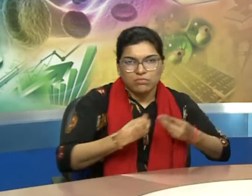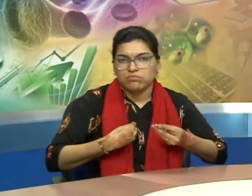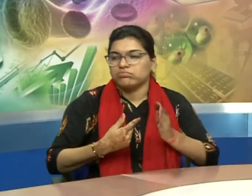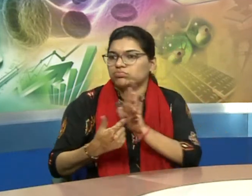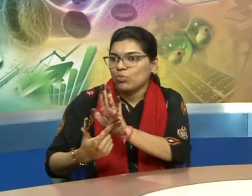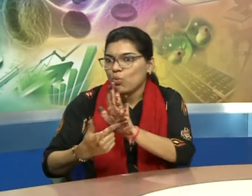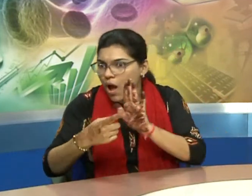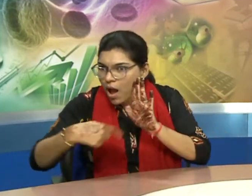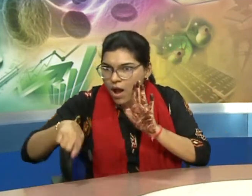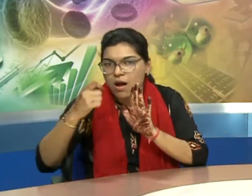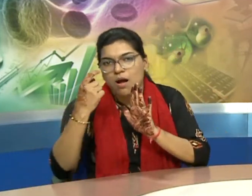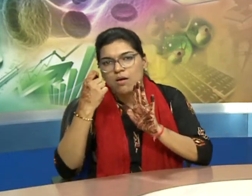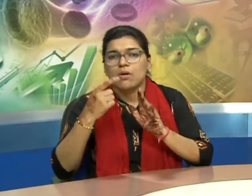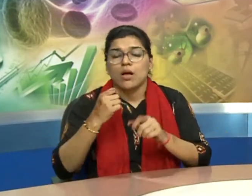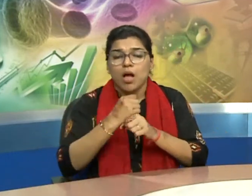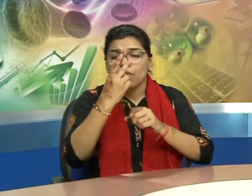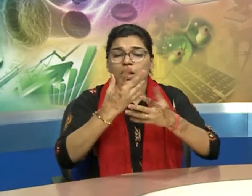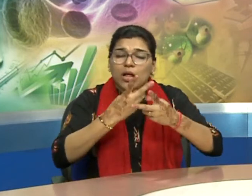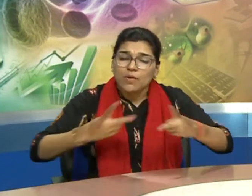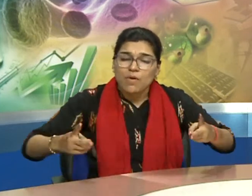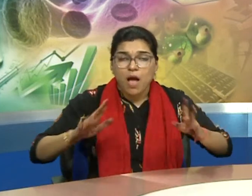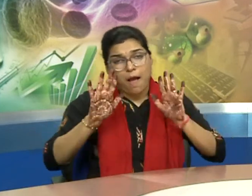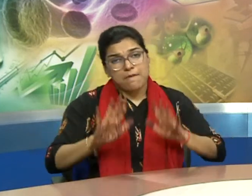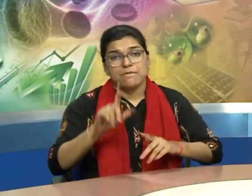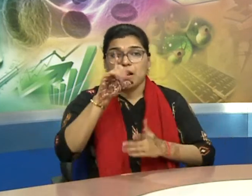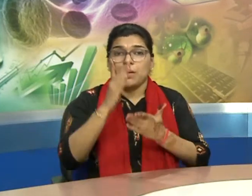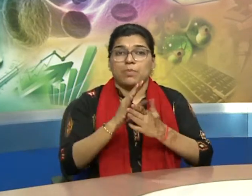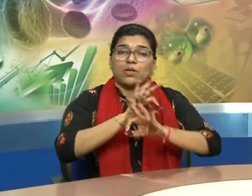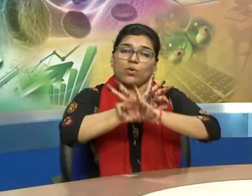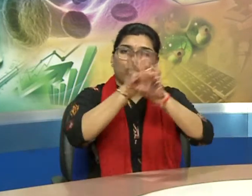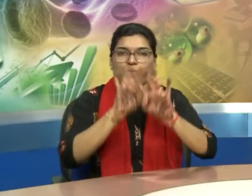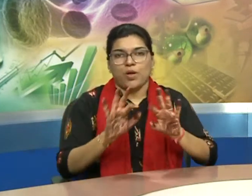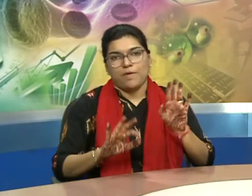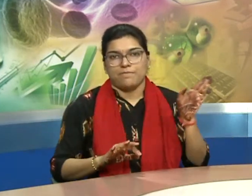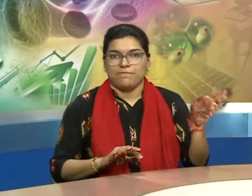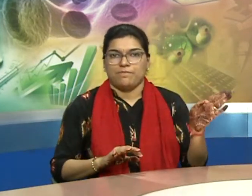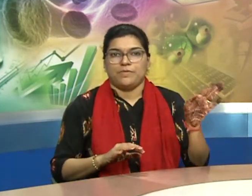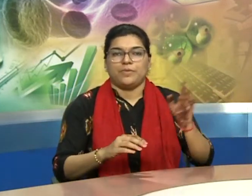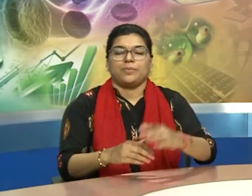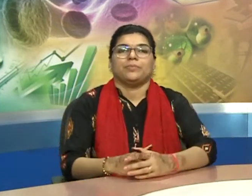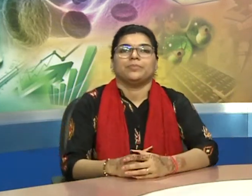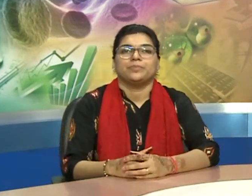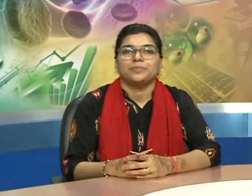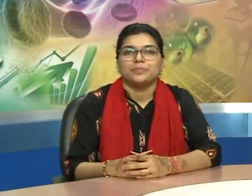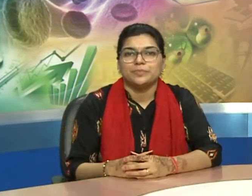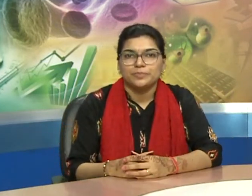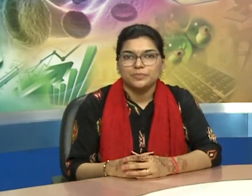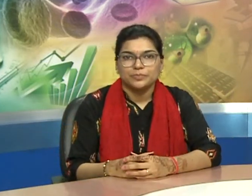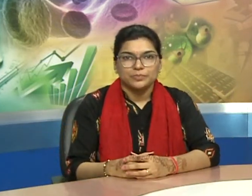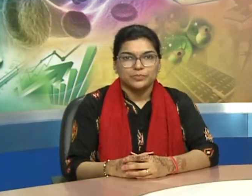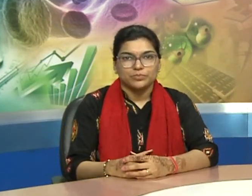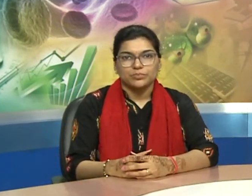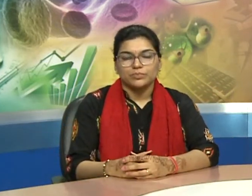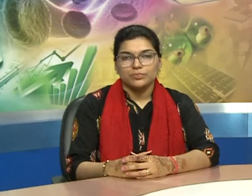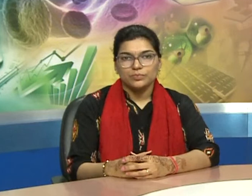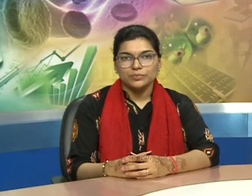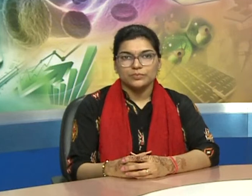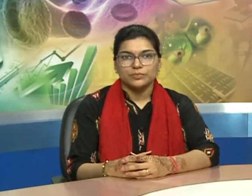images or something which is important graphic for the user. So library provides all these services.